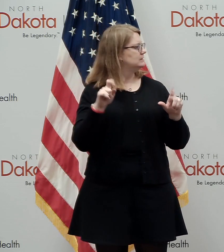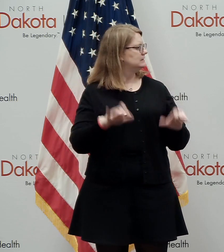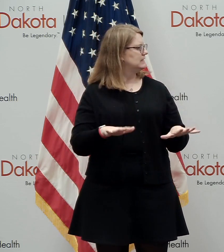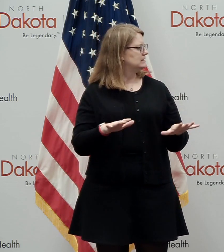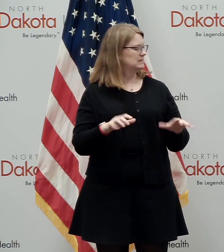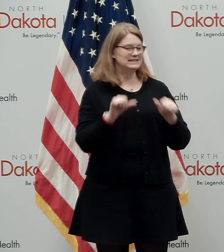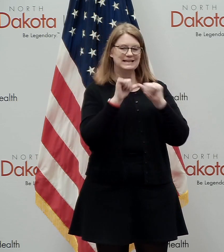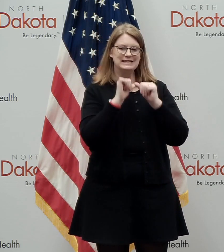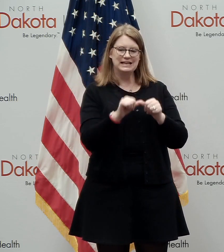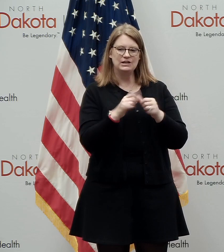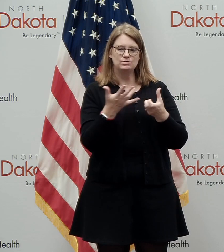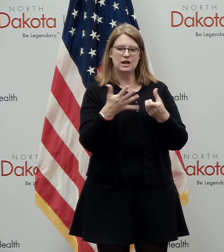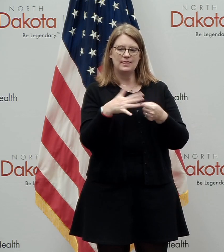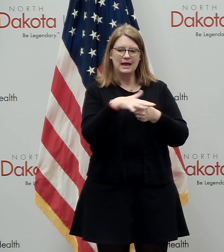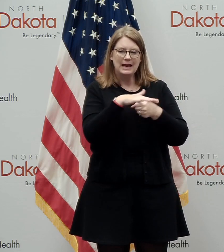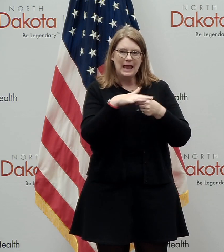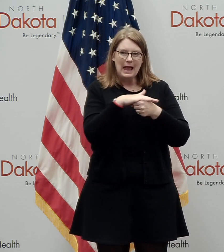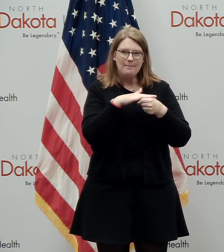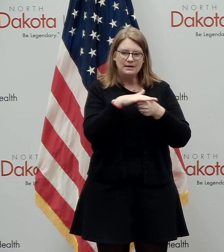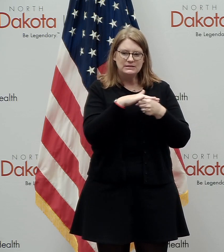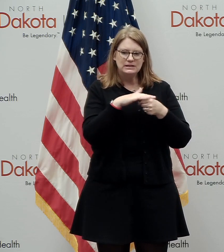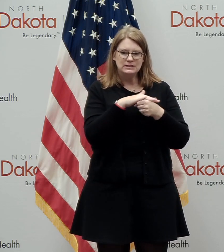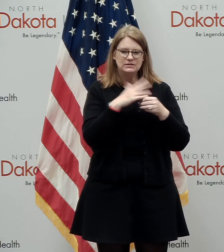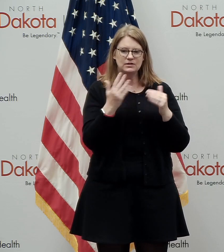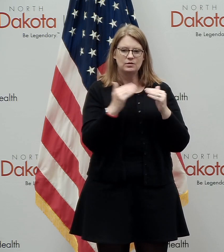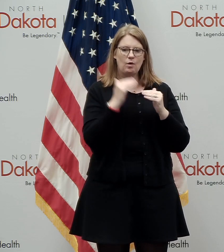on our campuses. We've now tested over